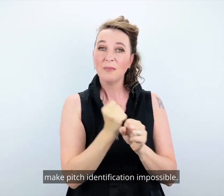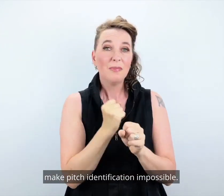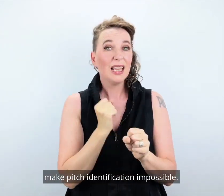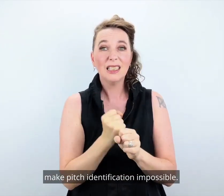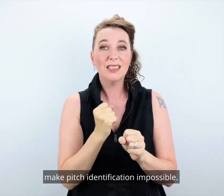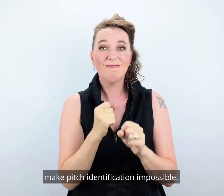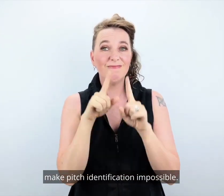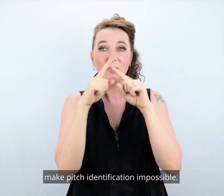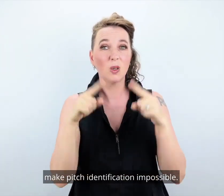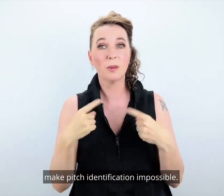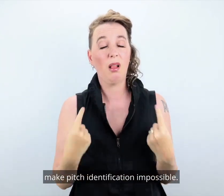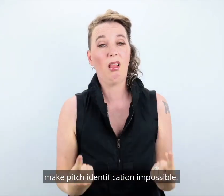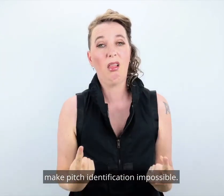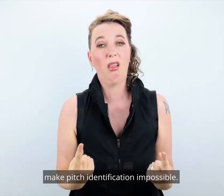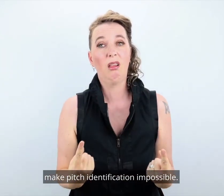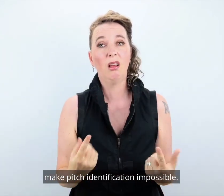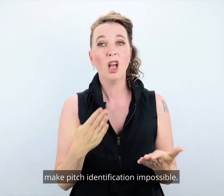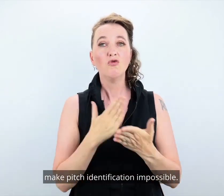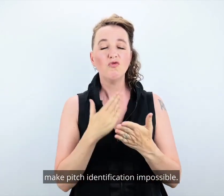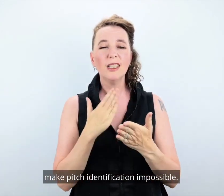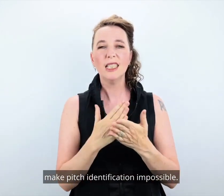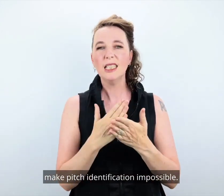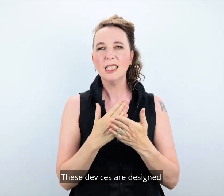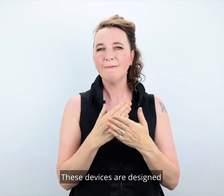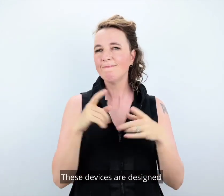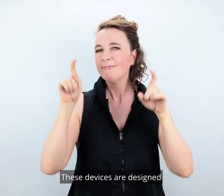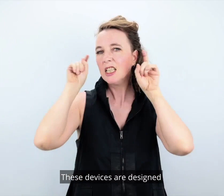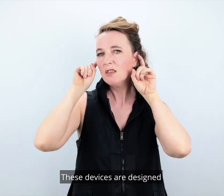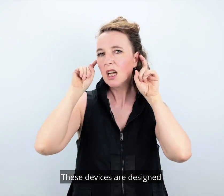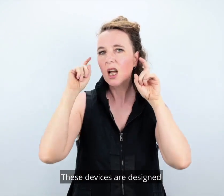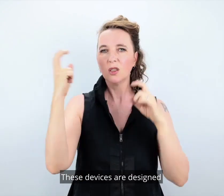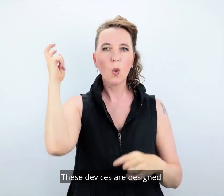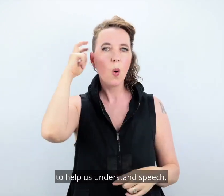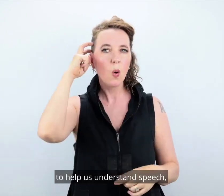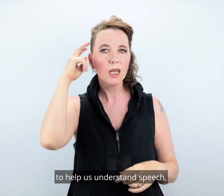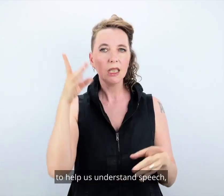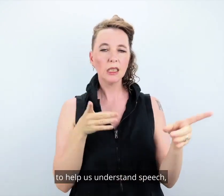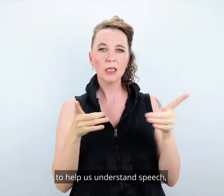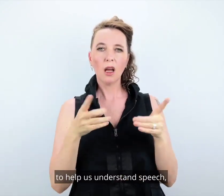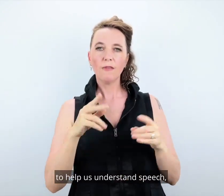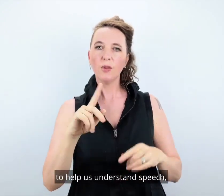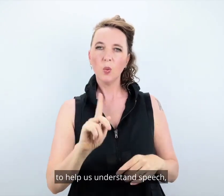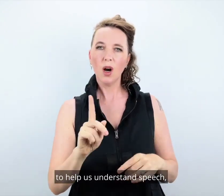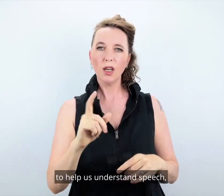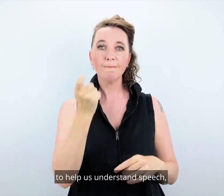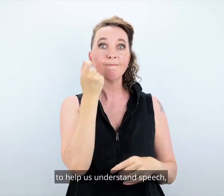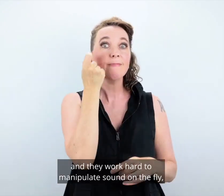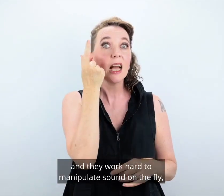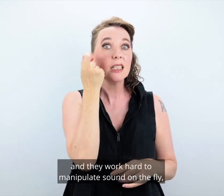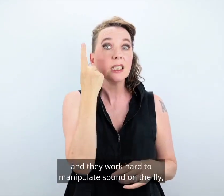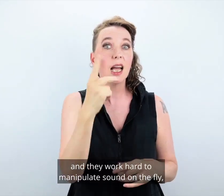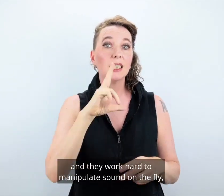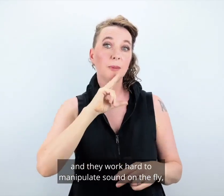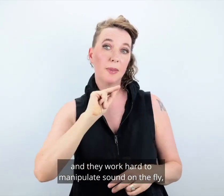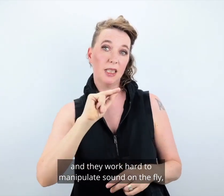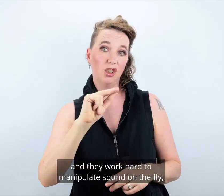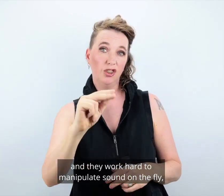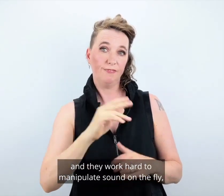pitch identification impossible. These devices are designed to help us understand speech, and they work hard to